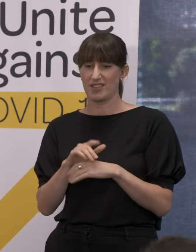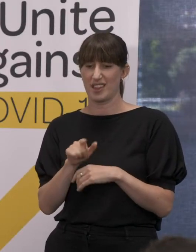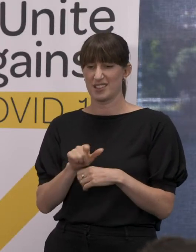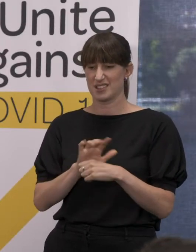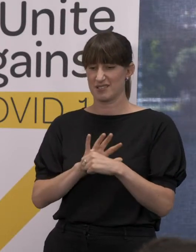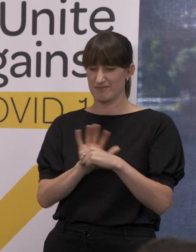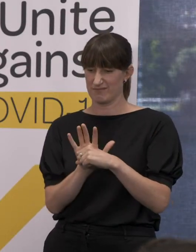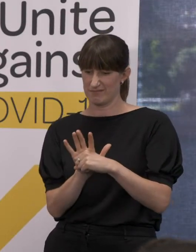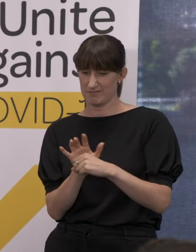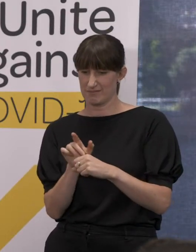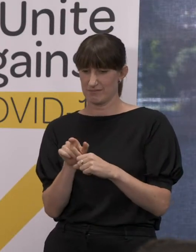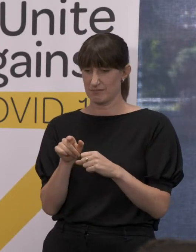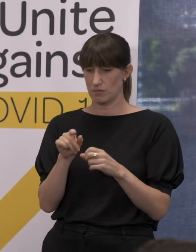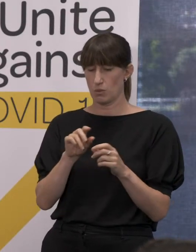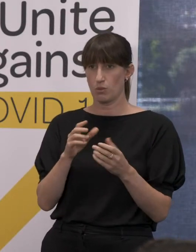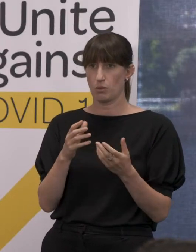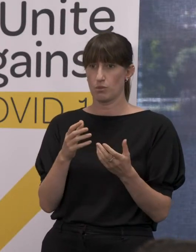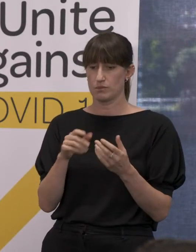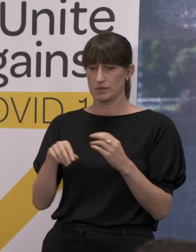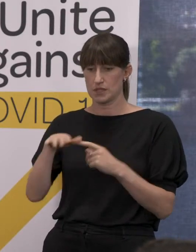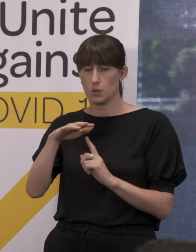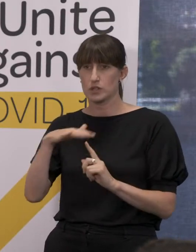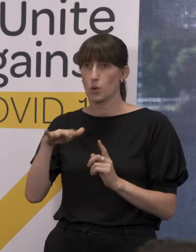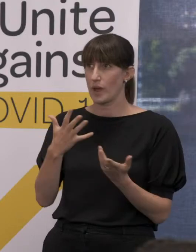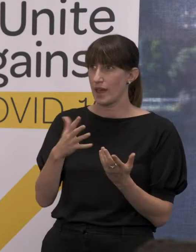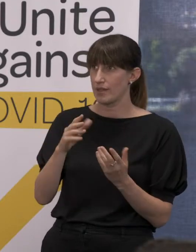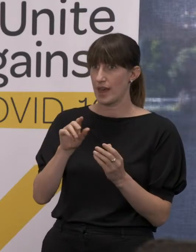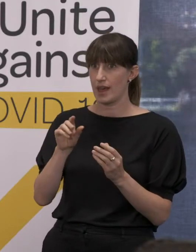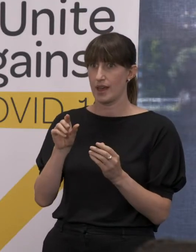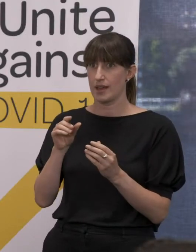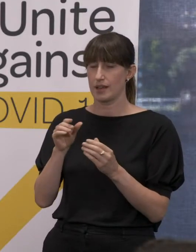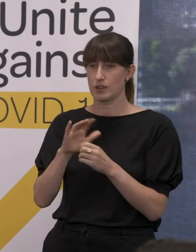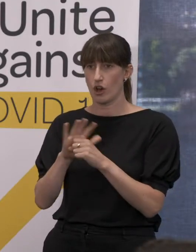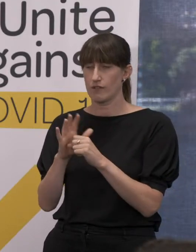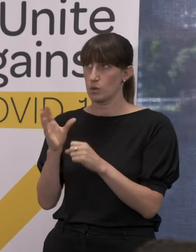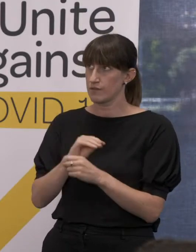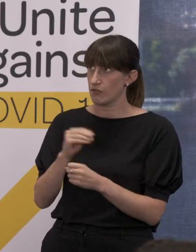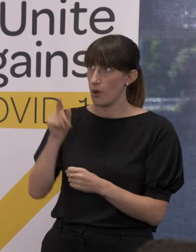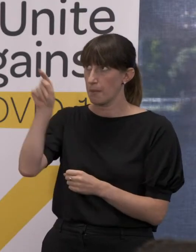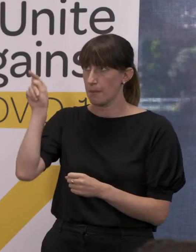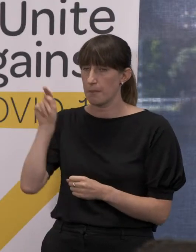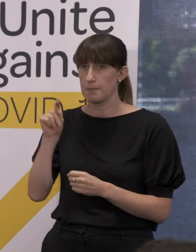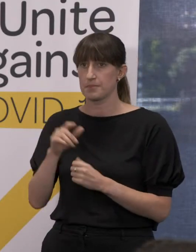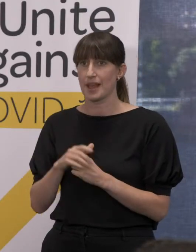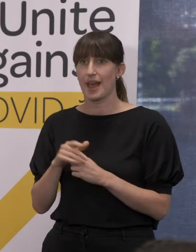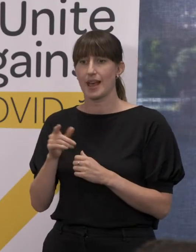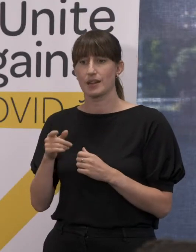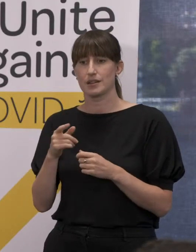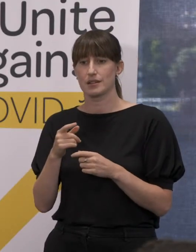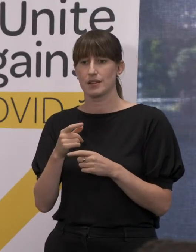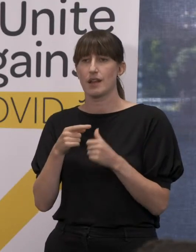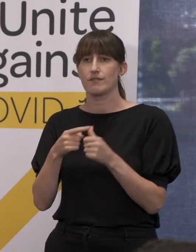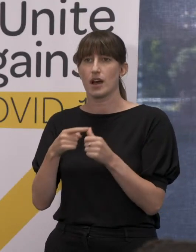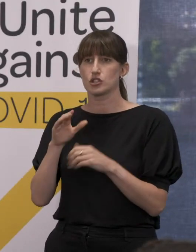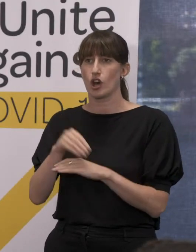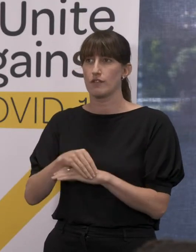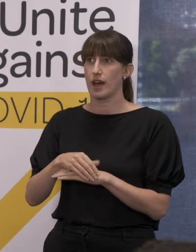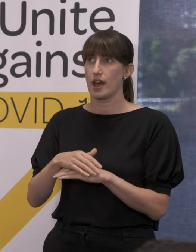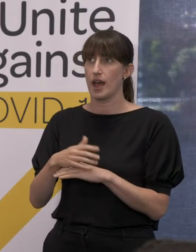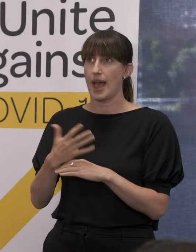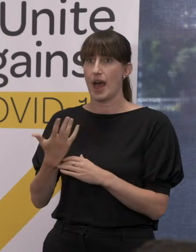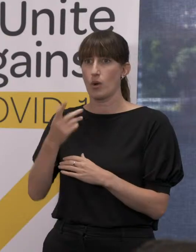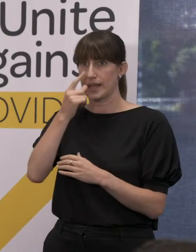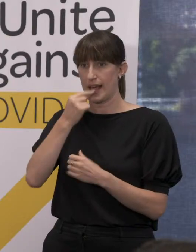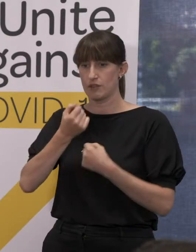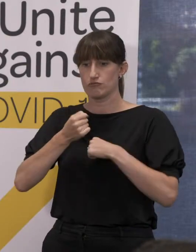also some thoughts about what additional measures could be put in place, both in India and here in New Zealand, to